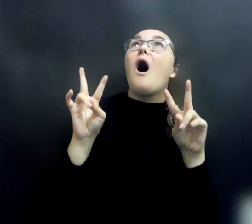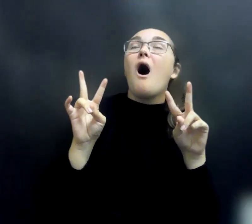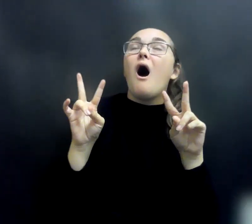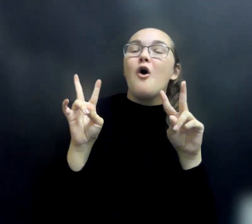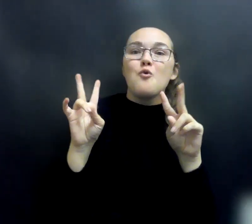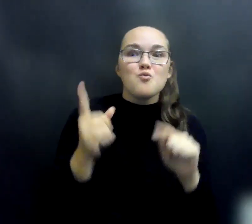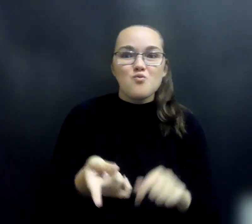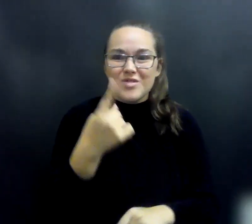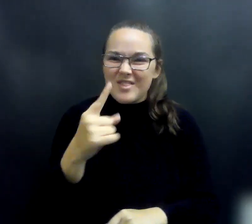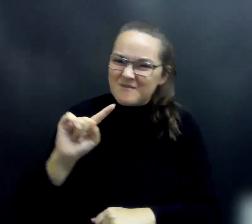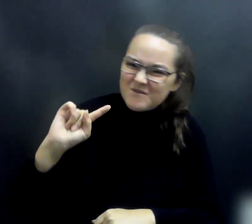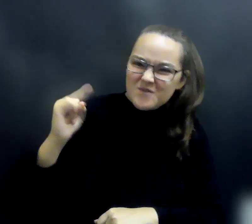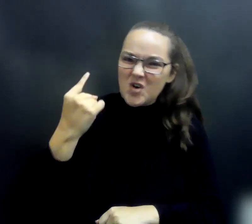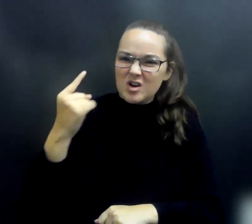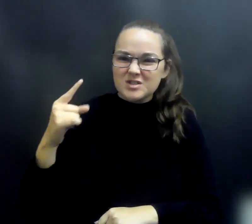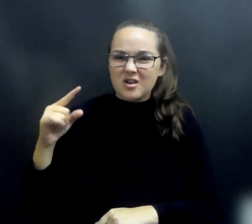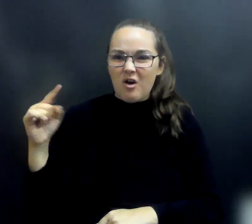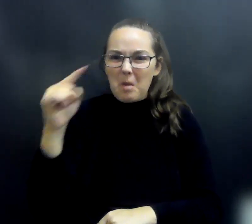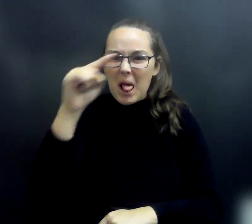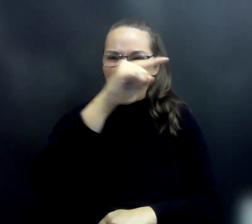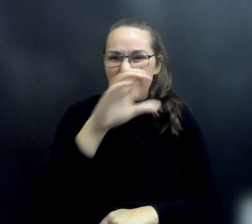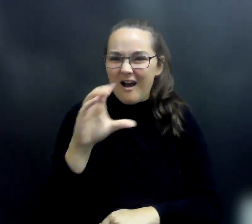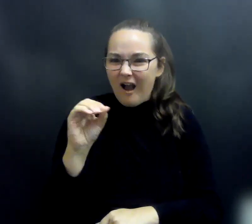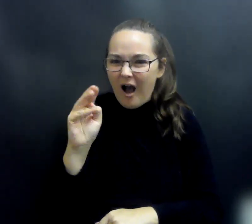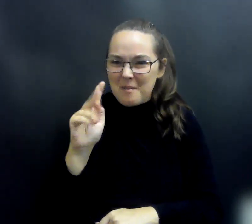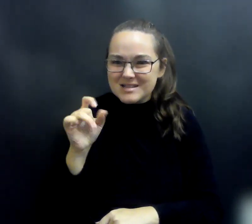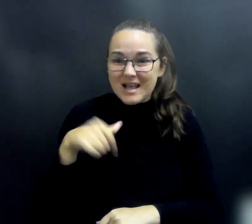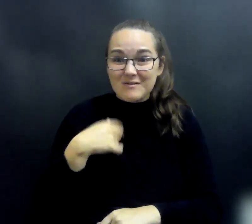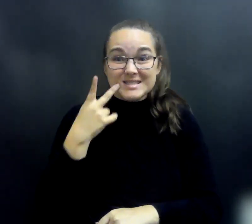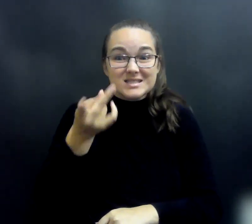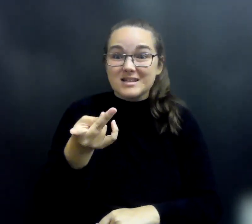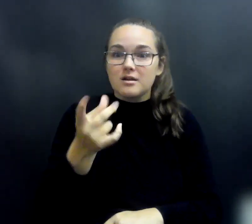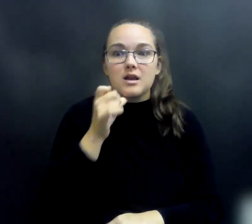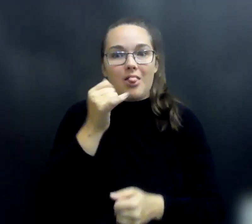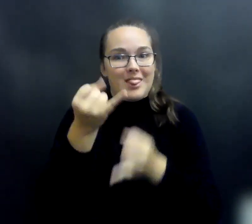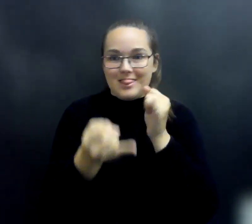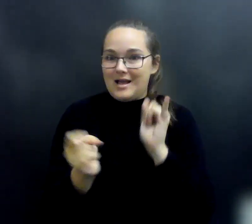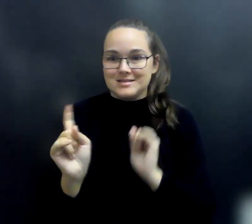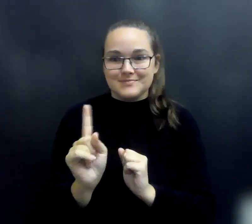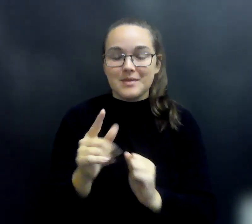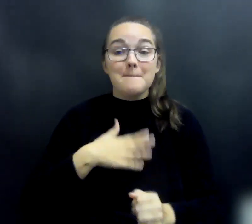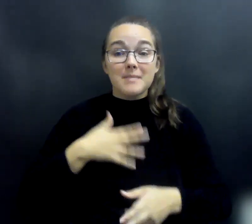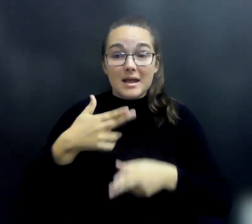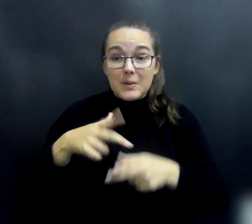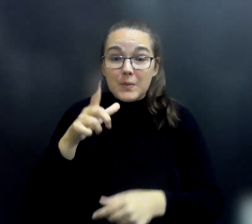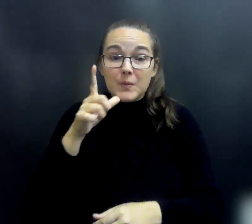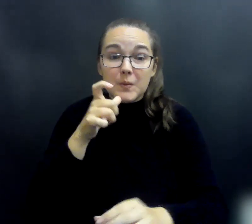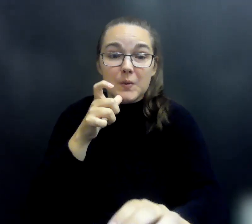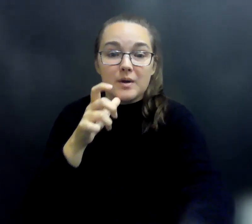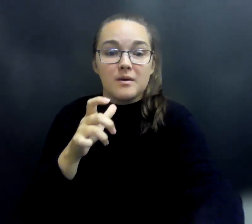first comets I ever saw, but it wasn't the last. My name is Caroline Herschel, and I'm a comet